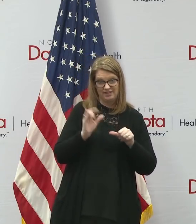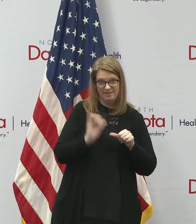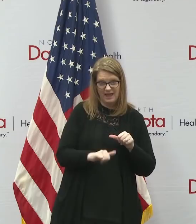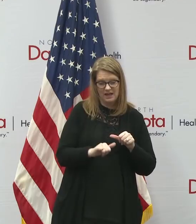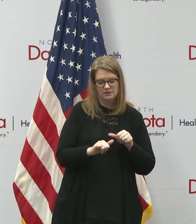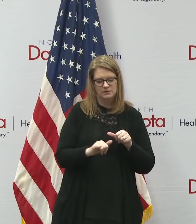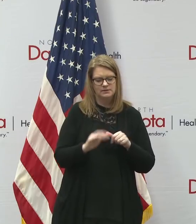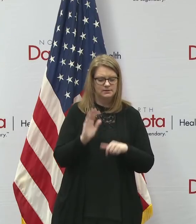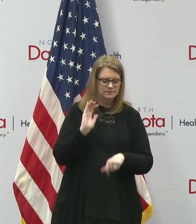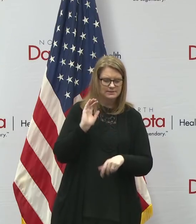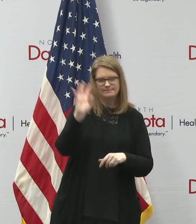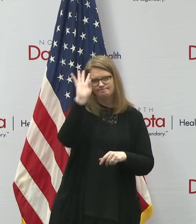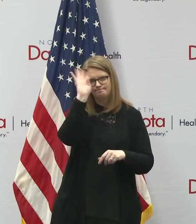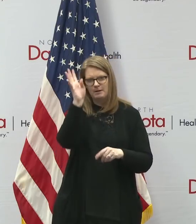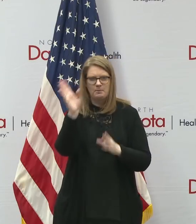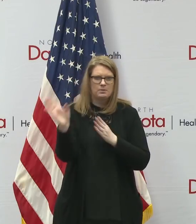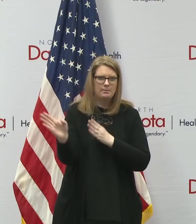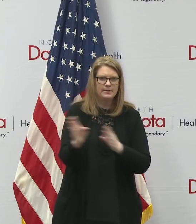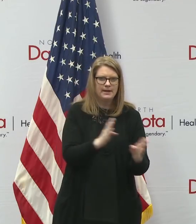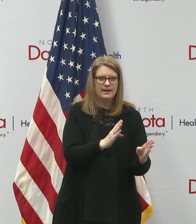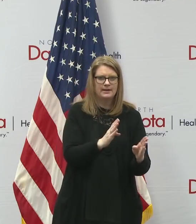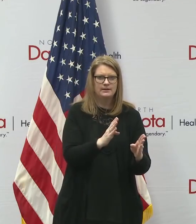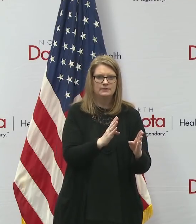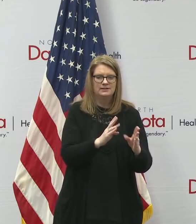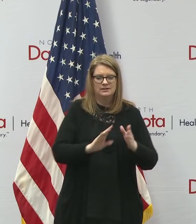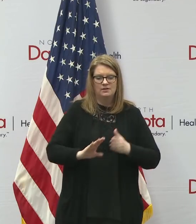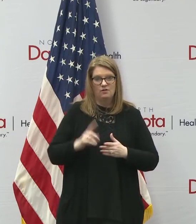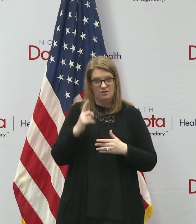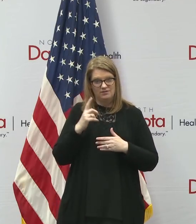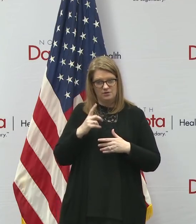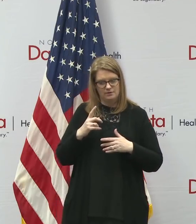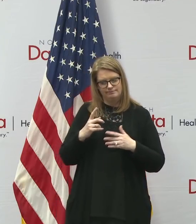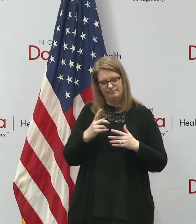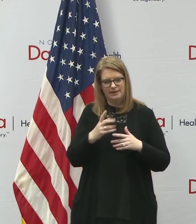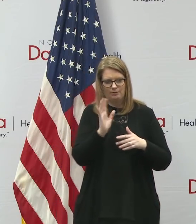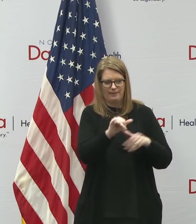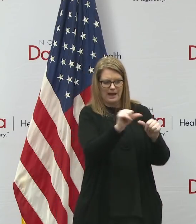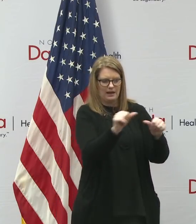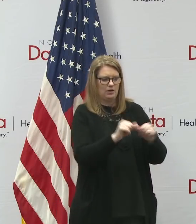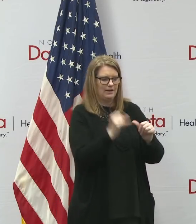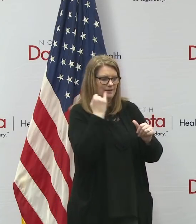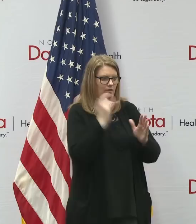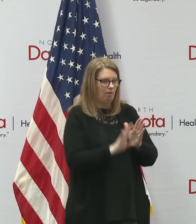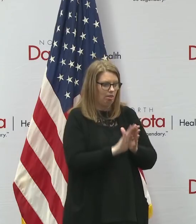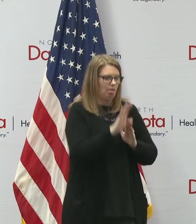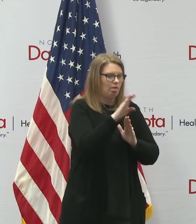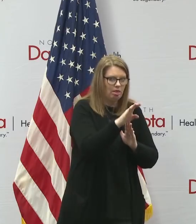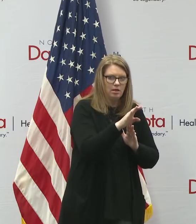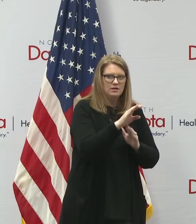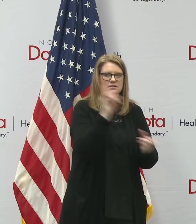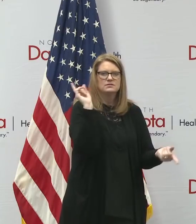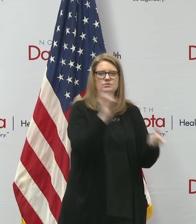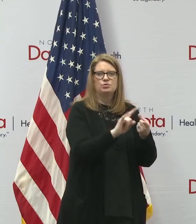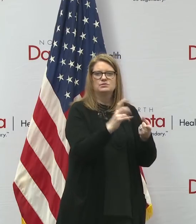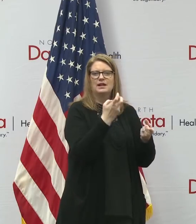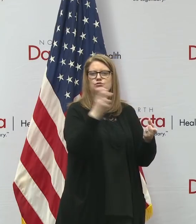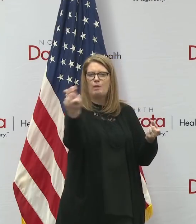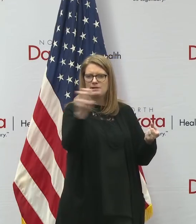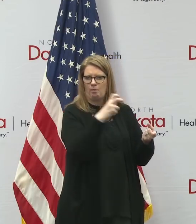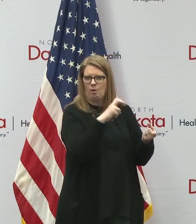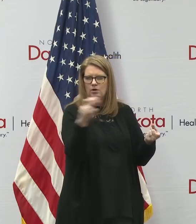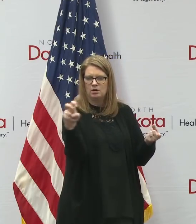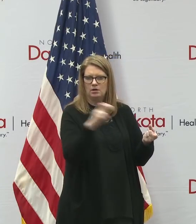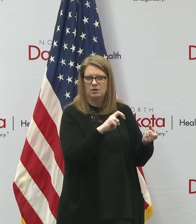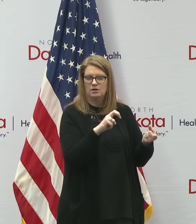the plan to surge in that region so that we can cut down on the transport time, because that'll